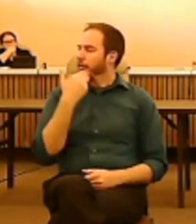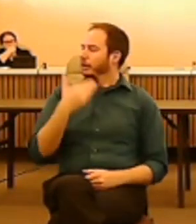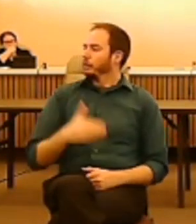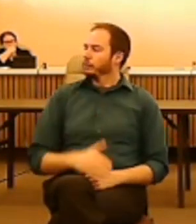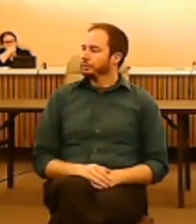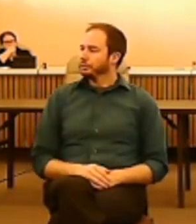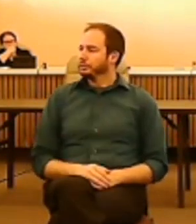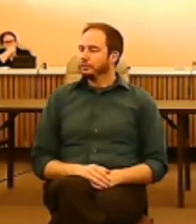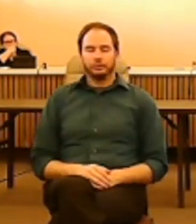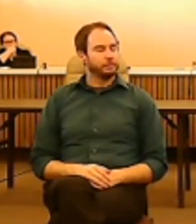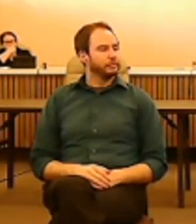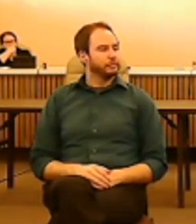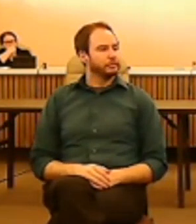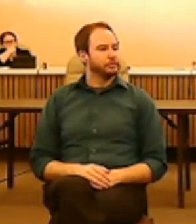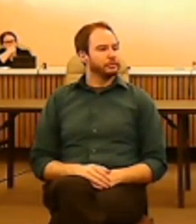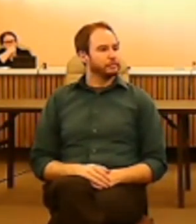appreciate that.